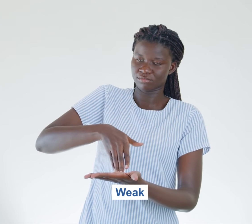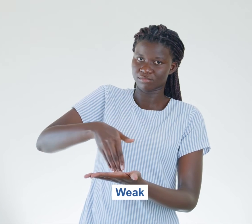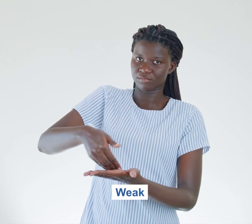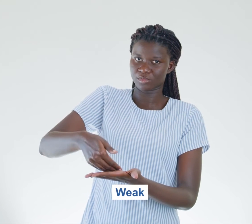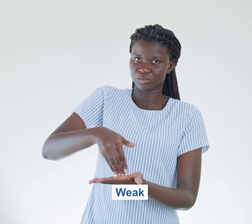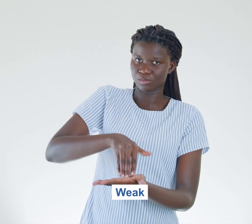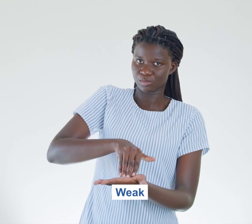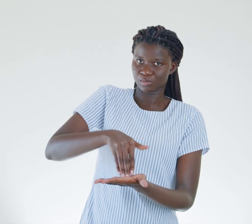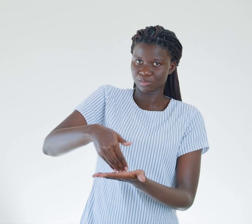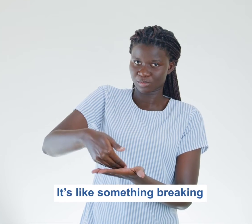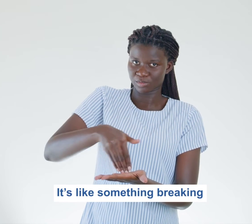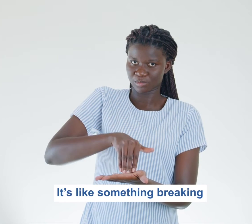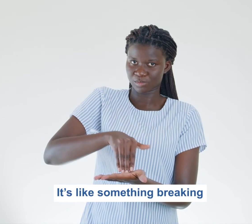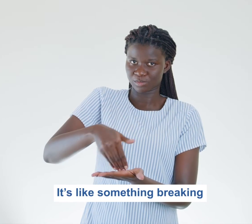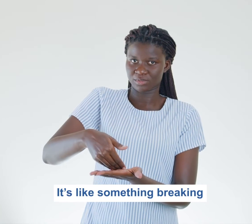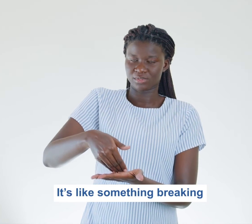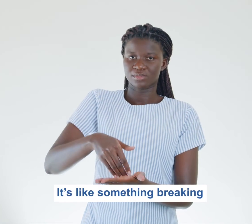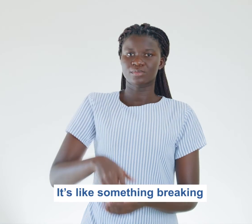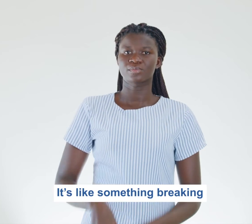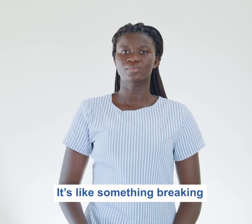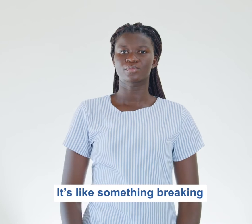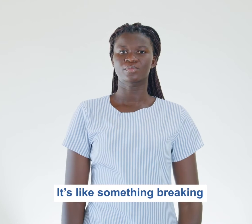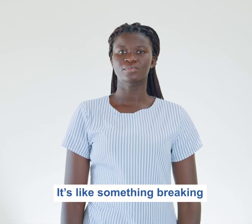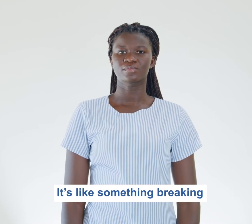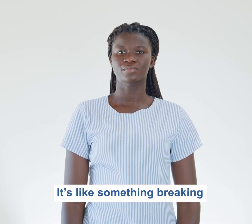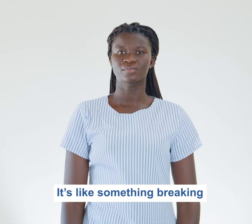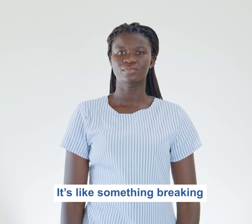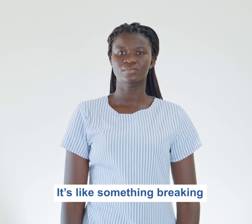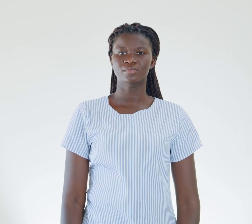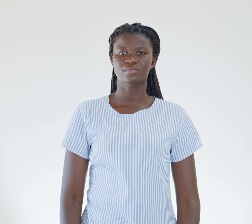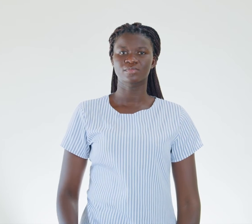weak. It's like something breaking, weak.